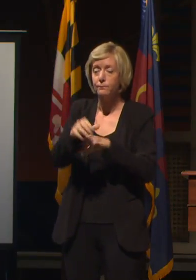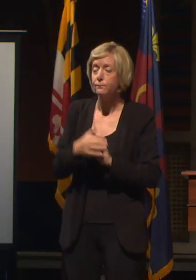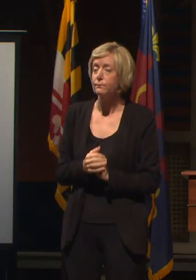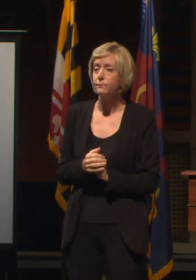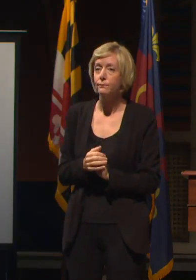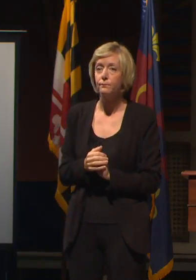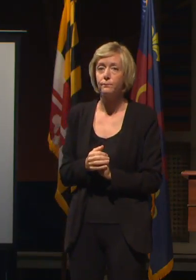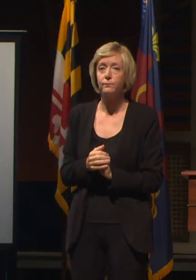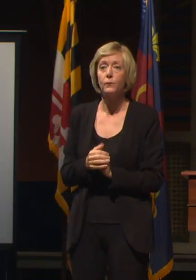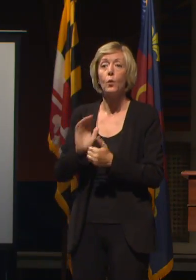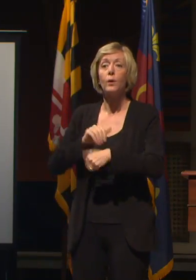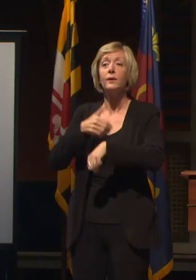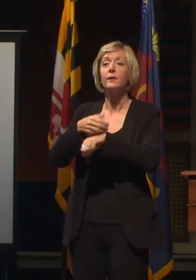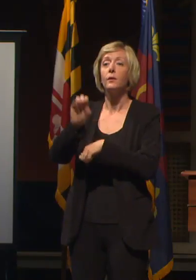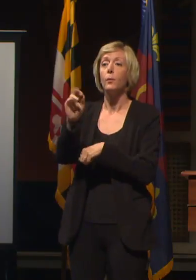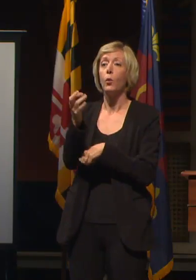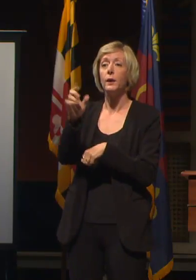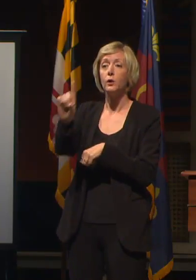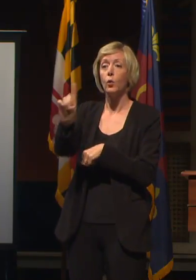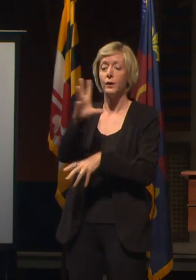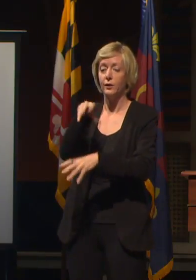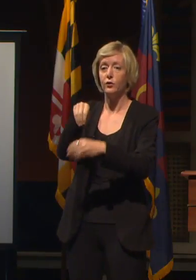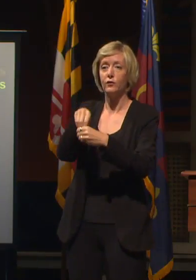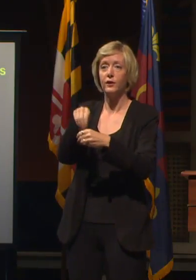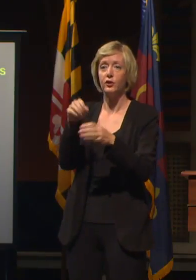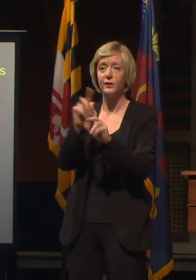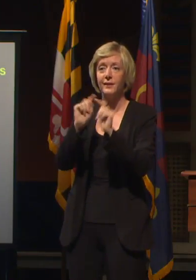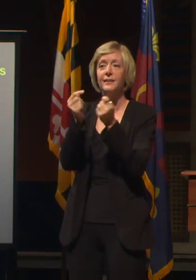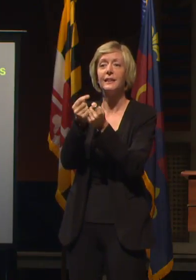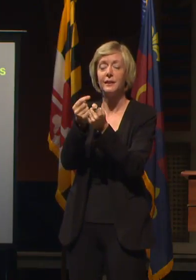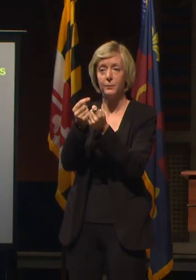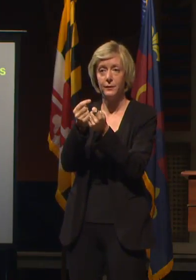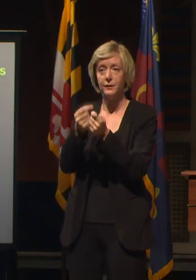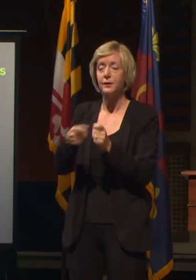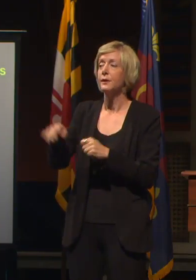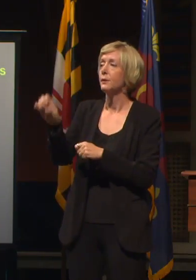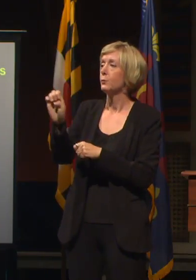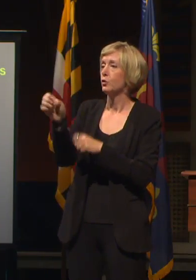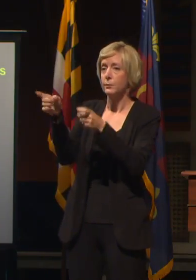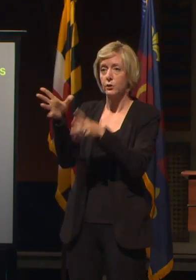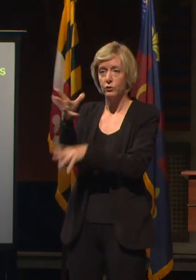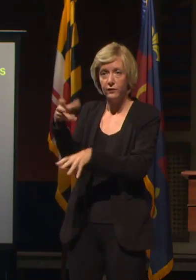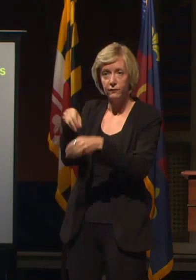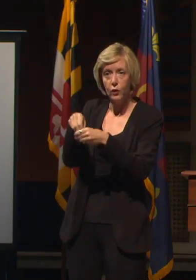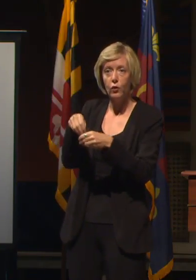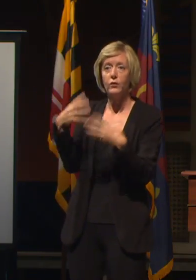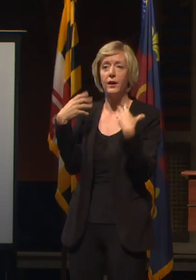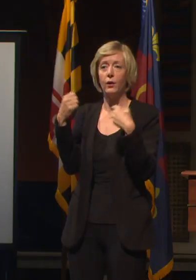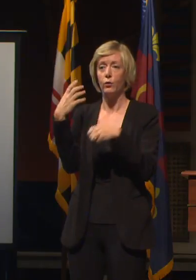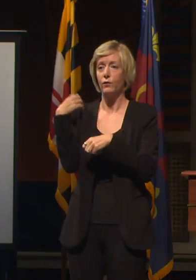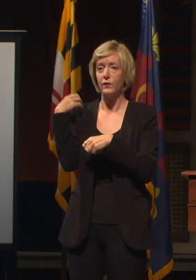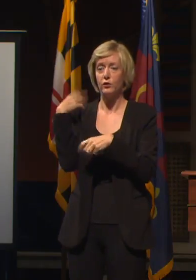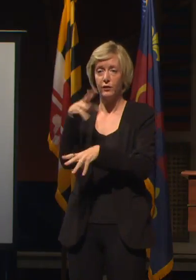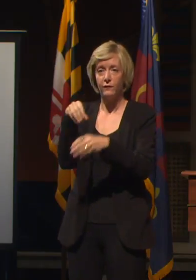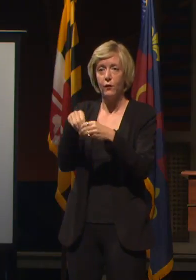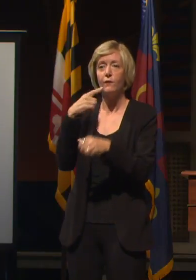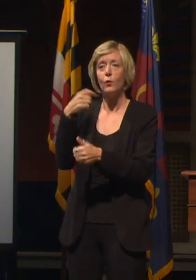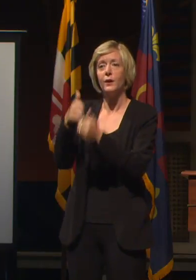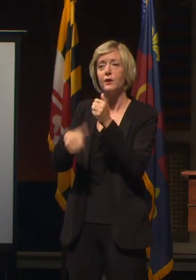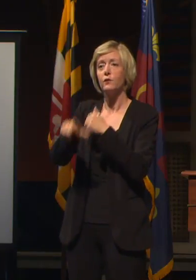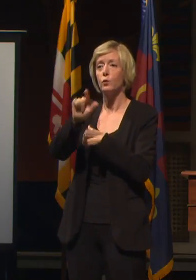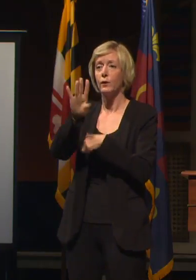opioid intervention teams that were led by health officials and emergency managers in each of our 24